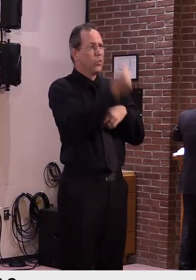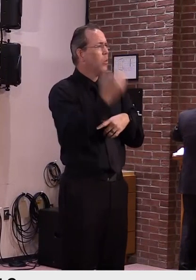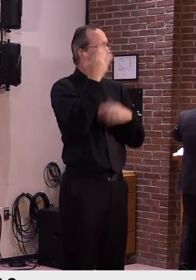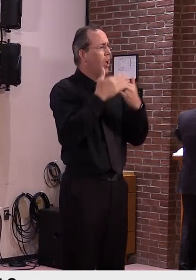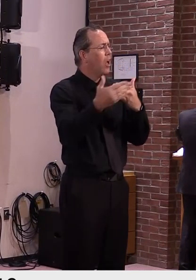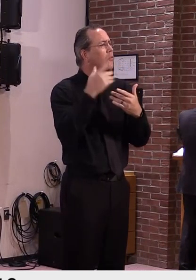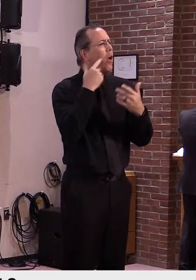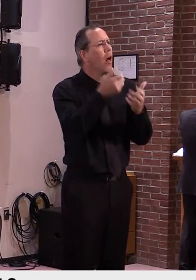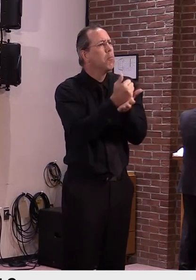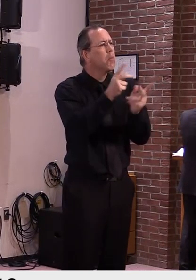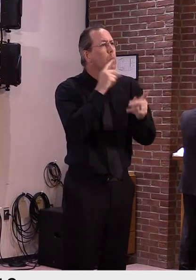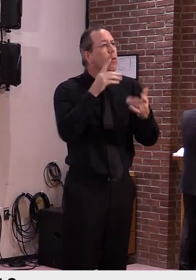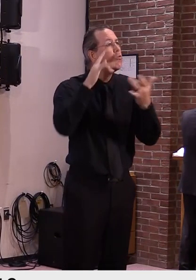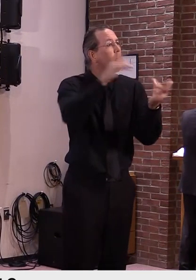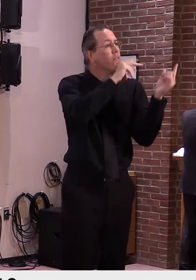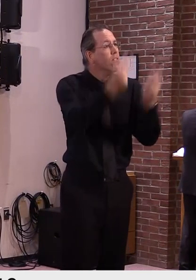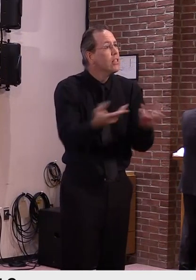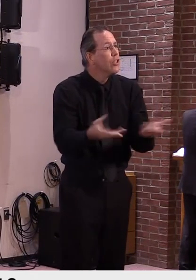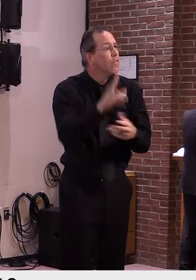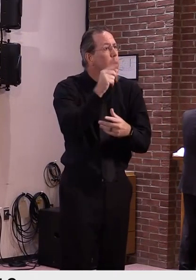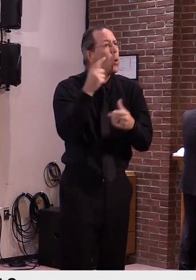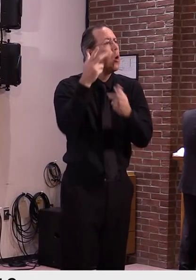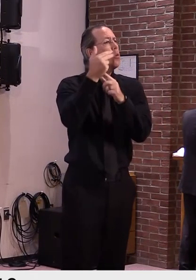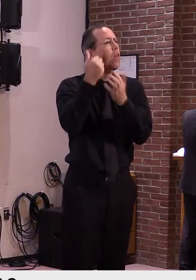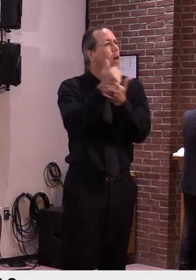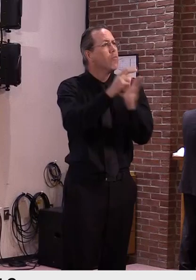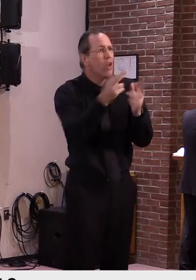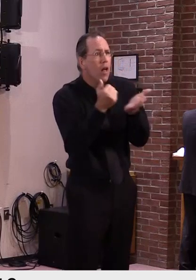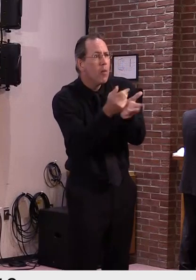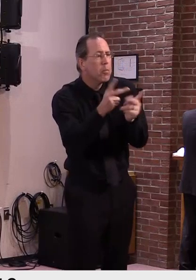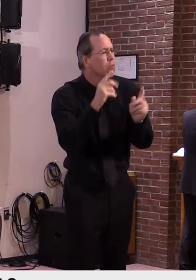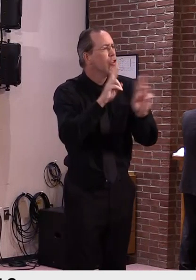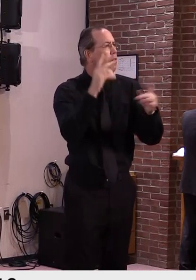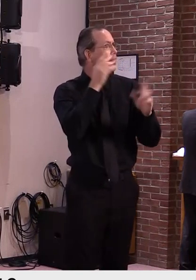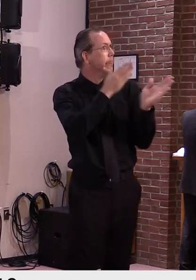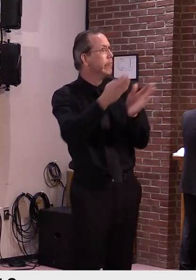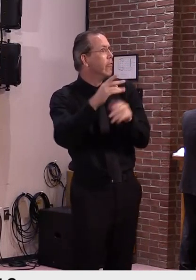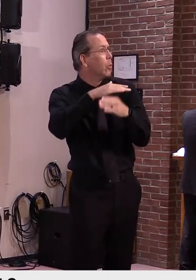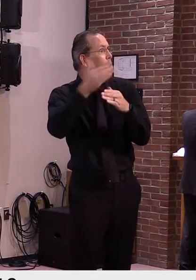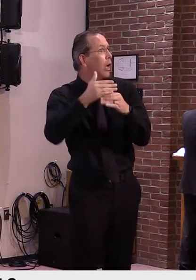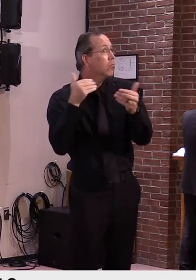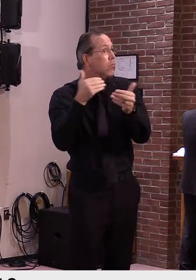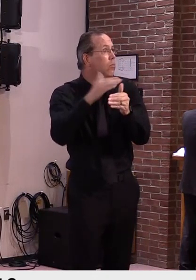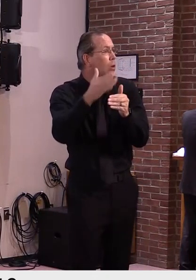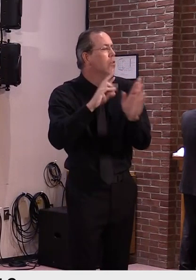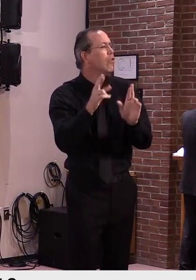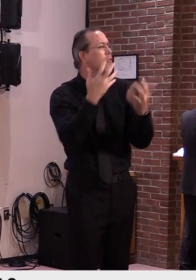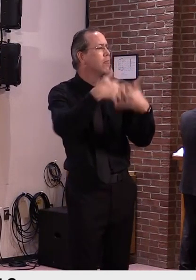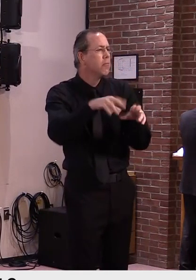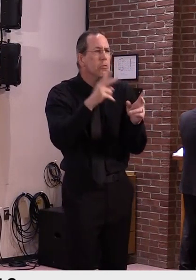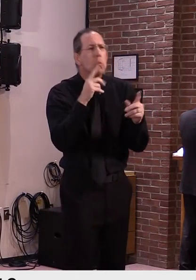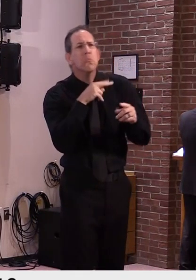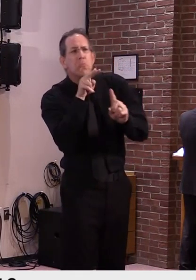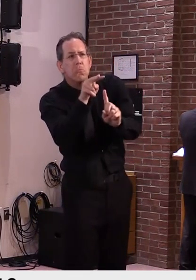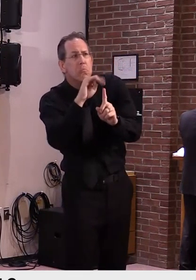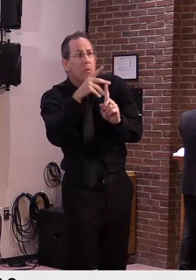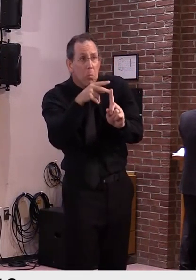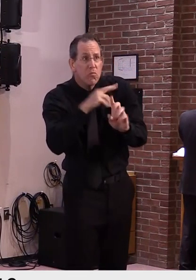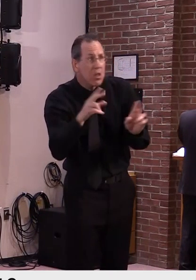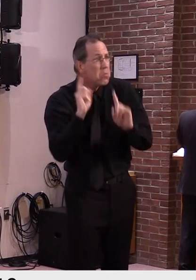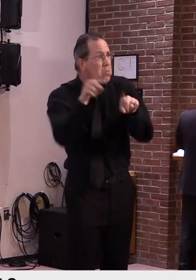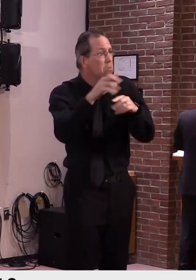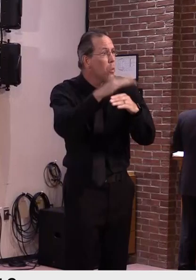lodging facilities will have more time to help them do so. As a reminder, lodging facilities